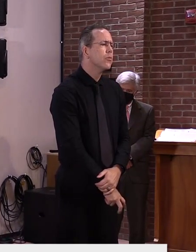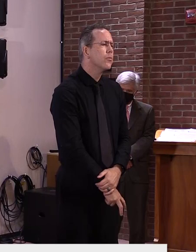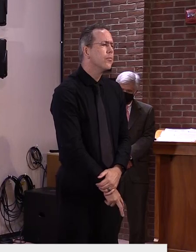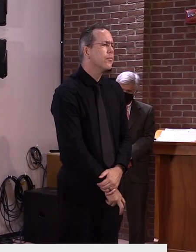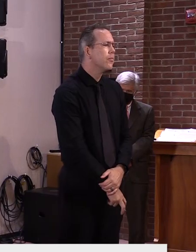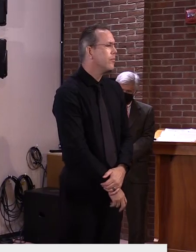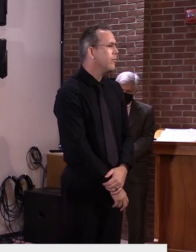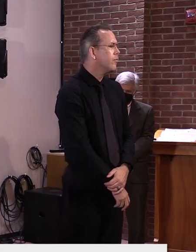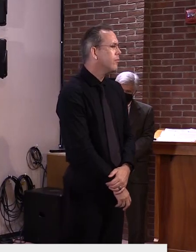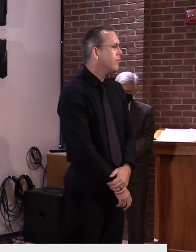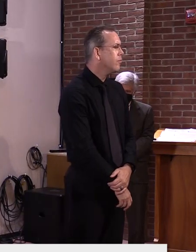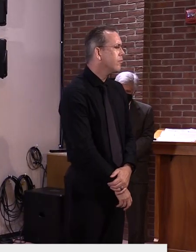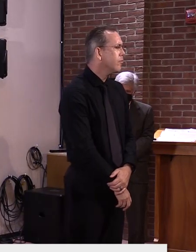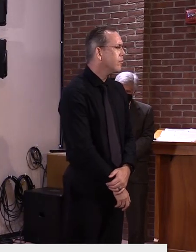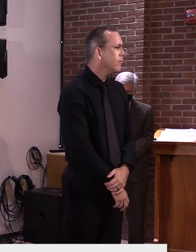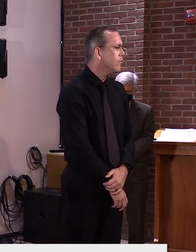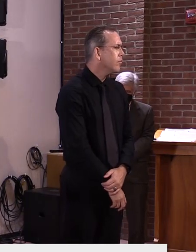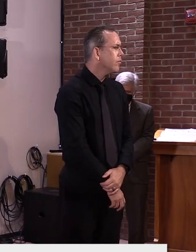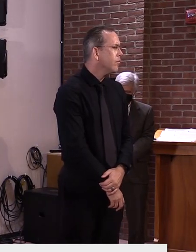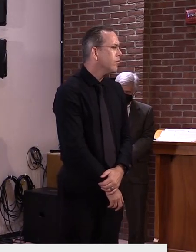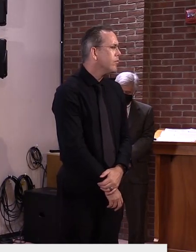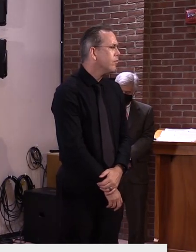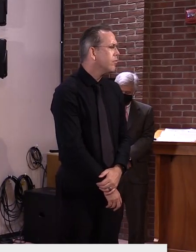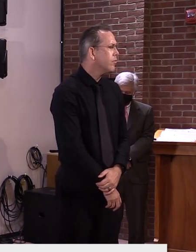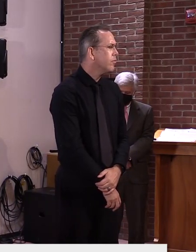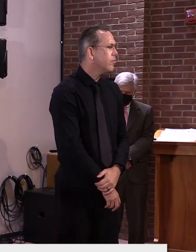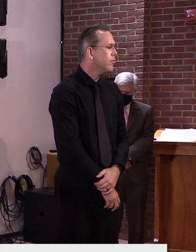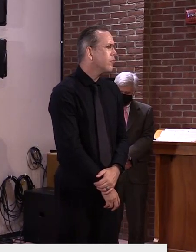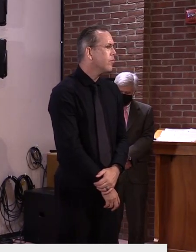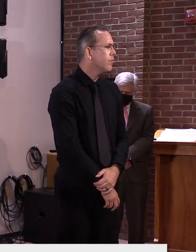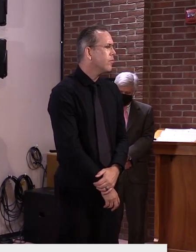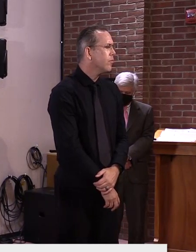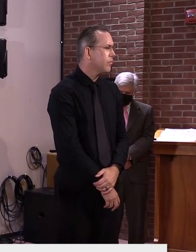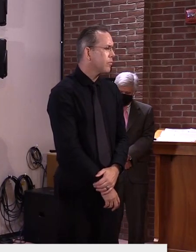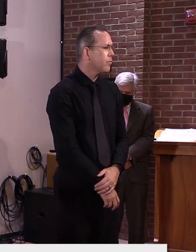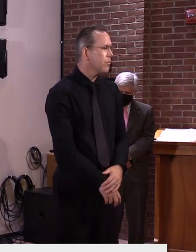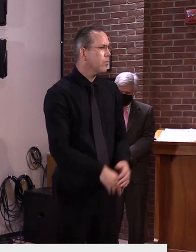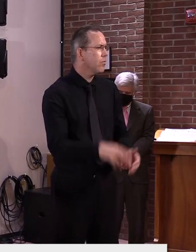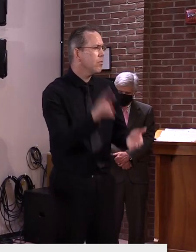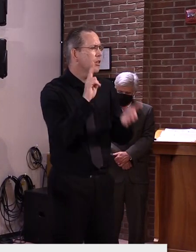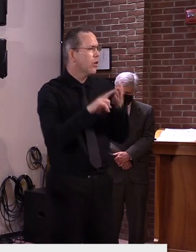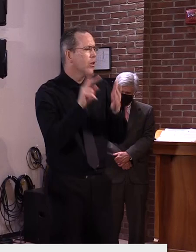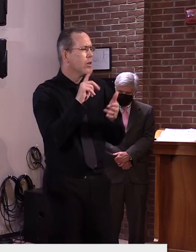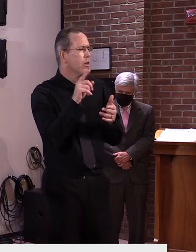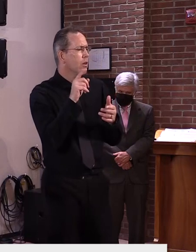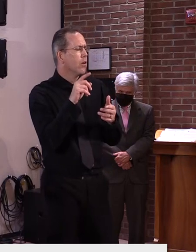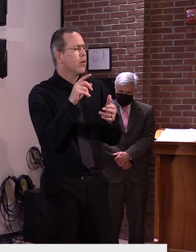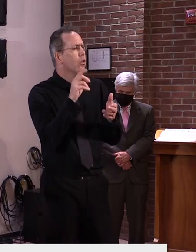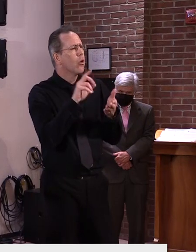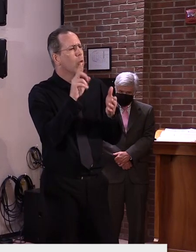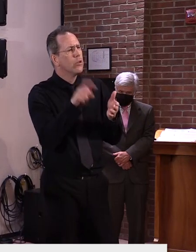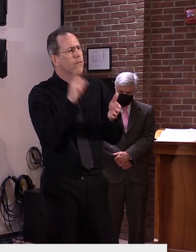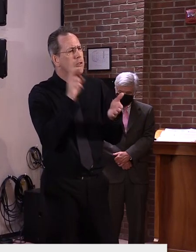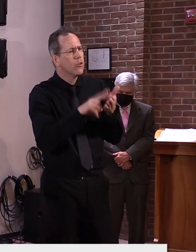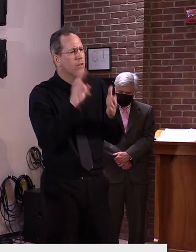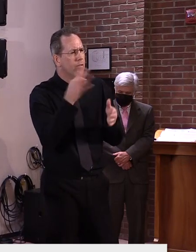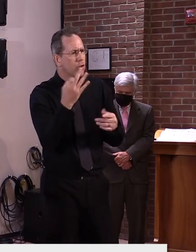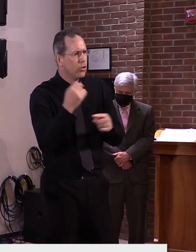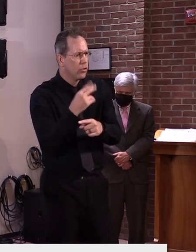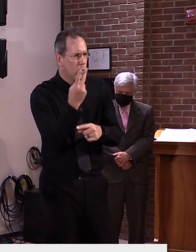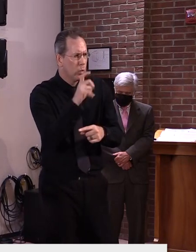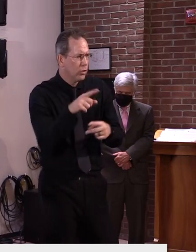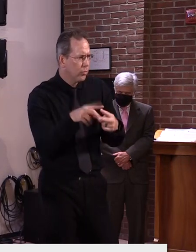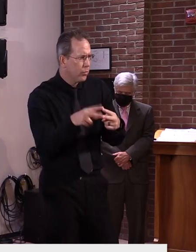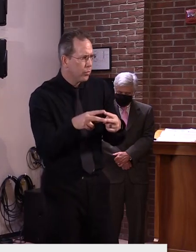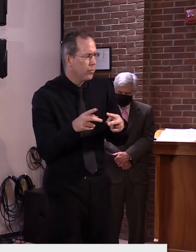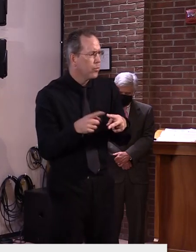Hello, this is a question for Secretary French. I have two questions, but first one for Secretary French. Have you seen any trend